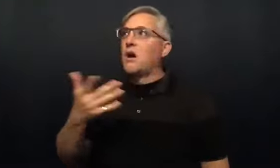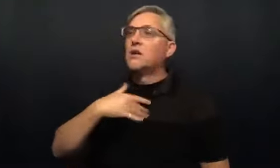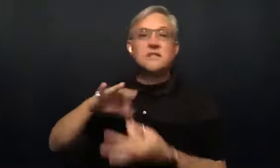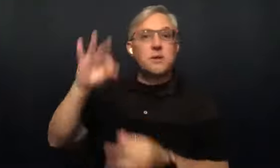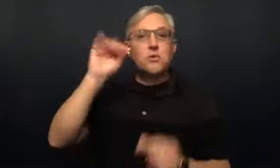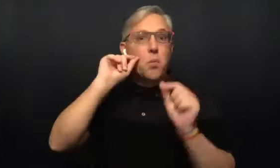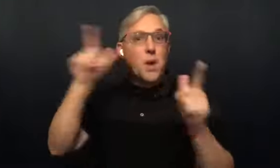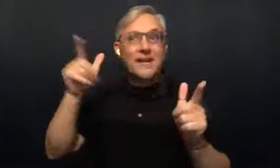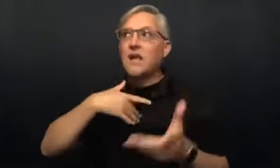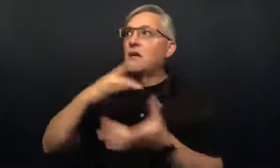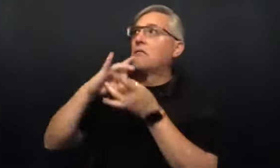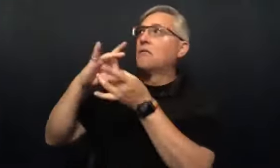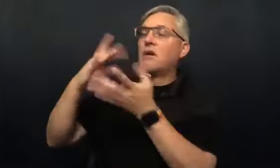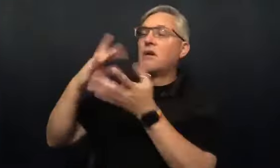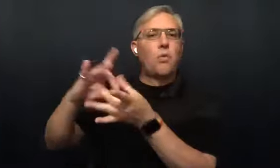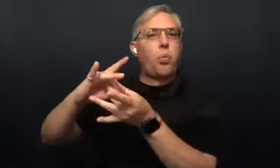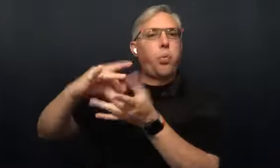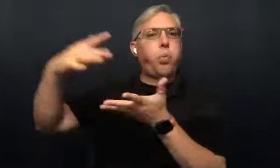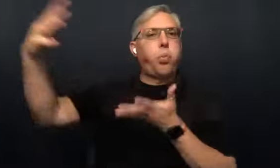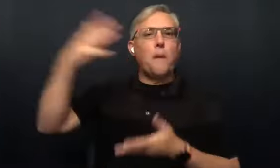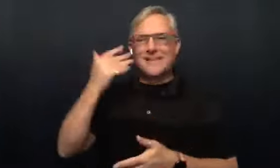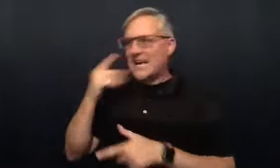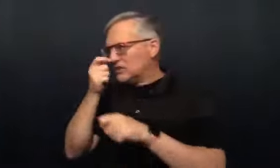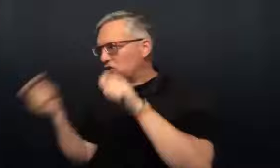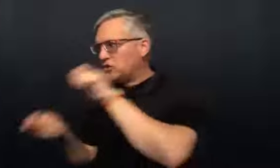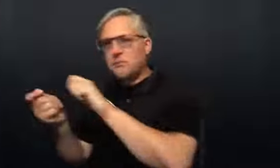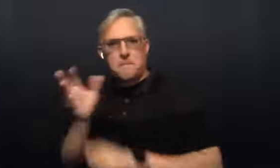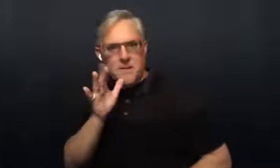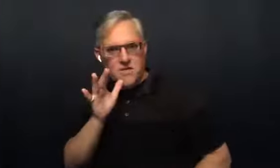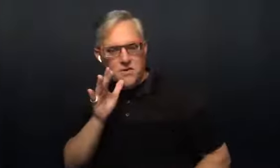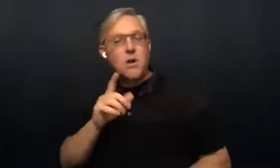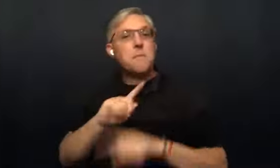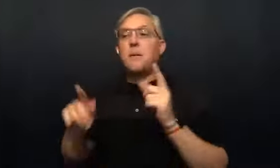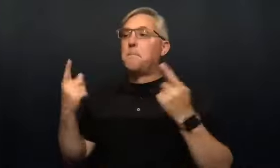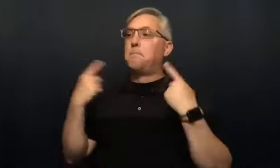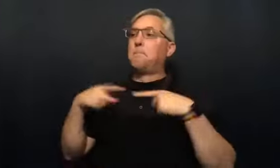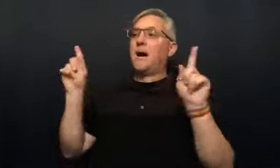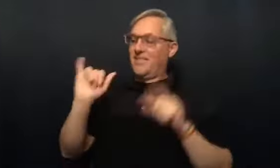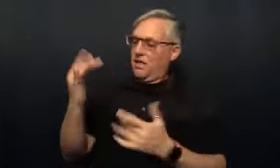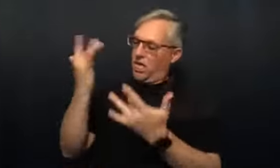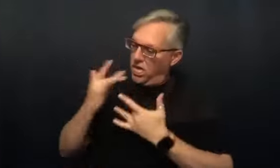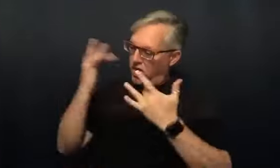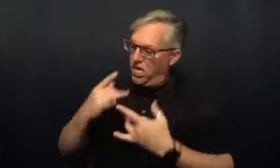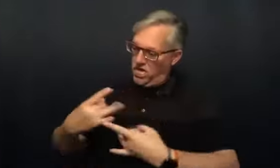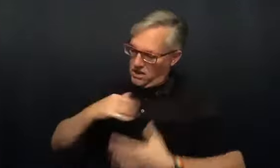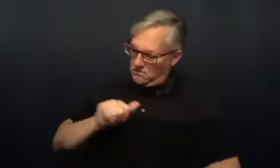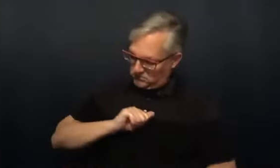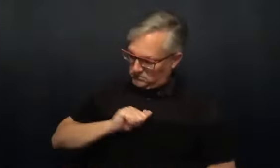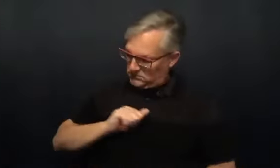to revenge. And the thing is when I stepped aside from that self-pity and that self-hatred and wanting to pay forward the pain,